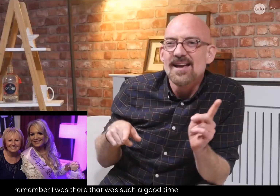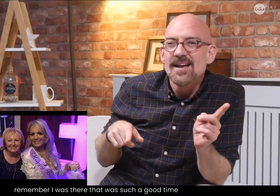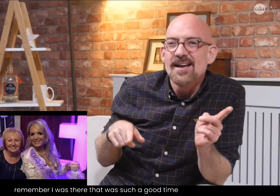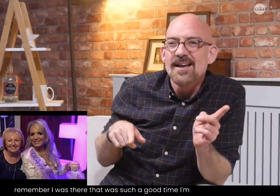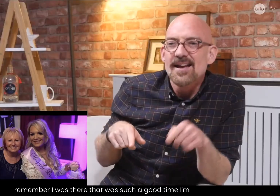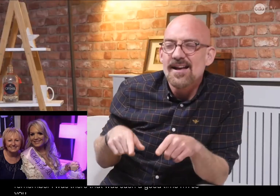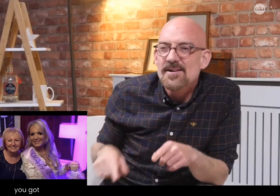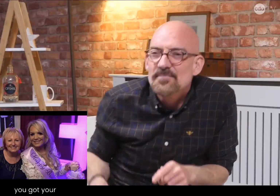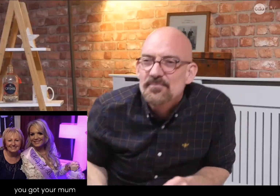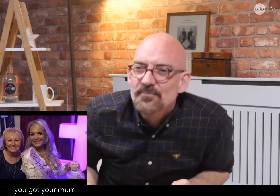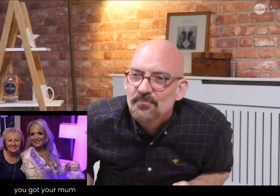dad there.